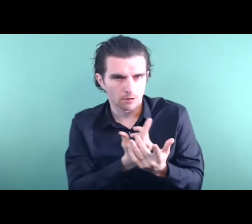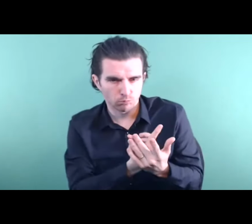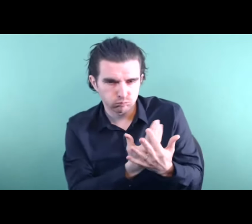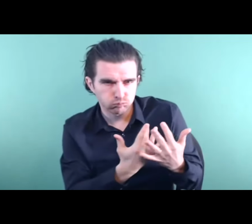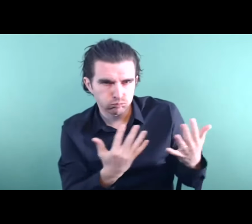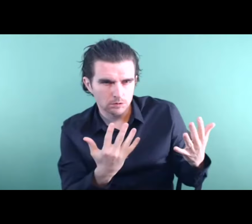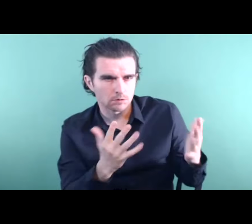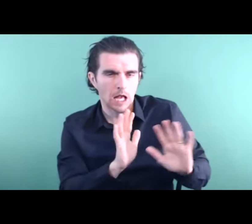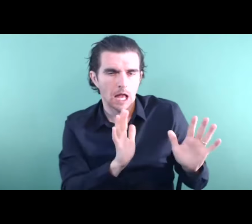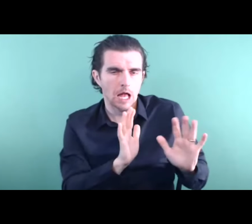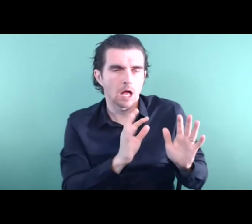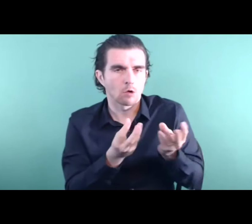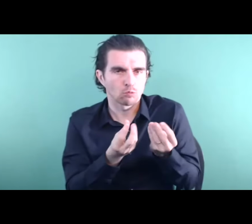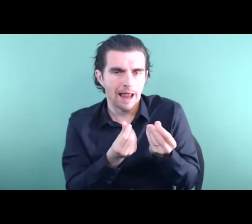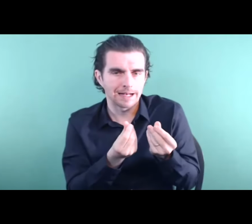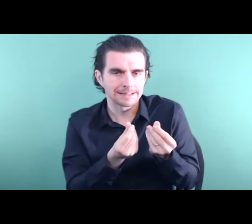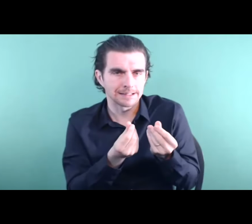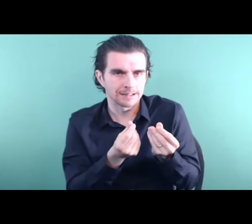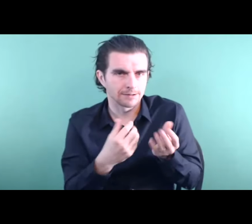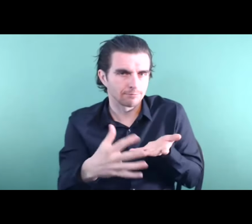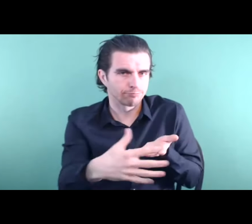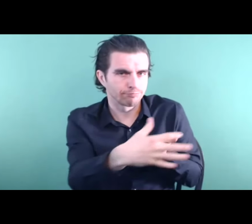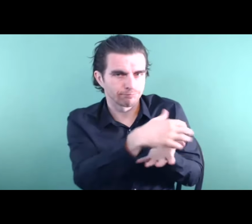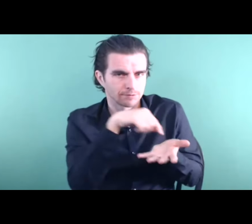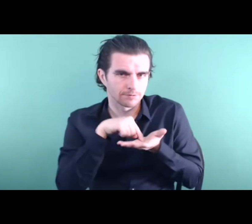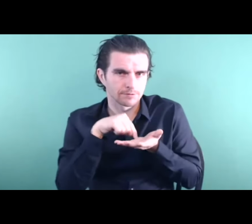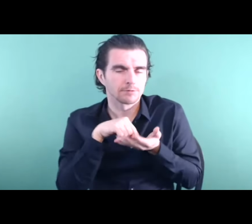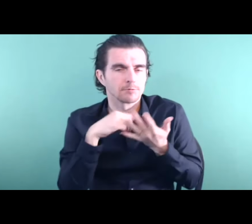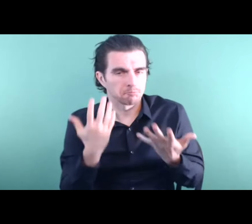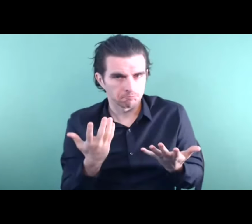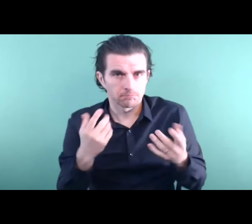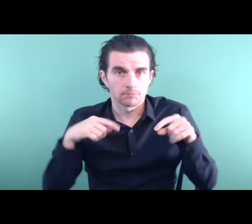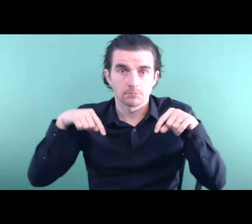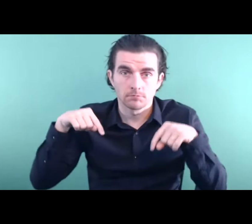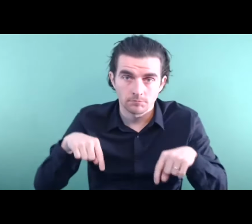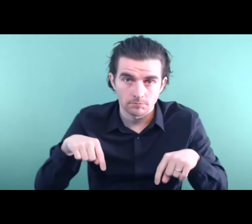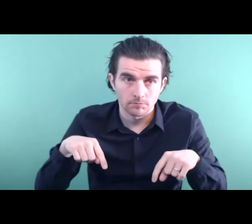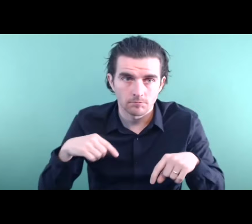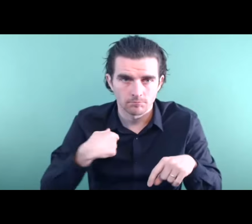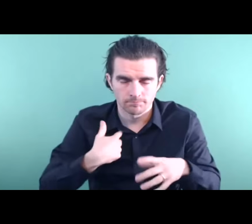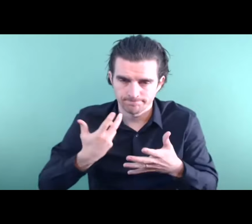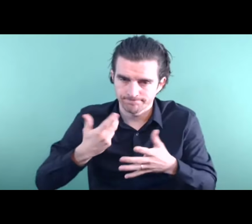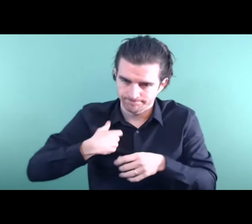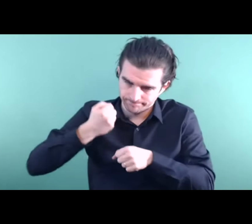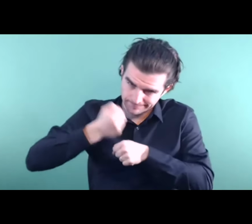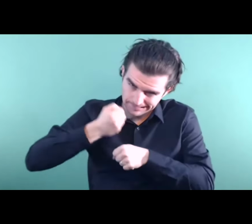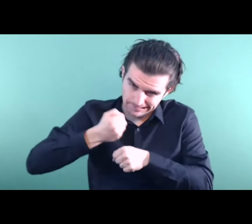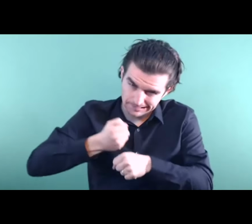with quantifying evidence, with numbers, with indicators, because our approach was to